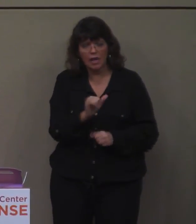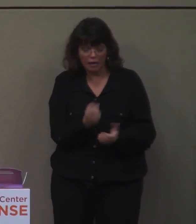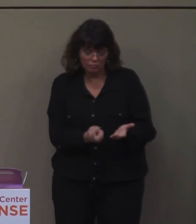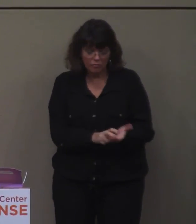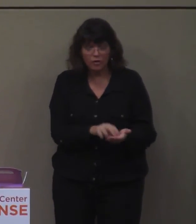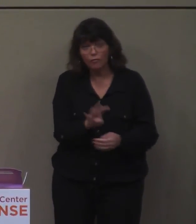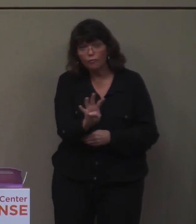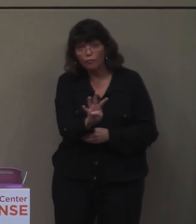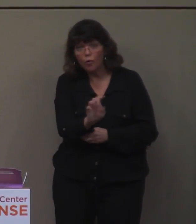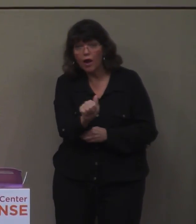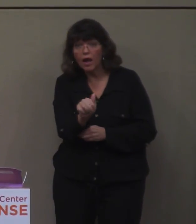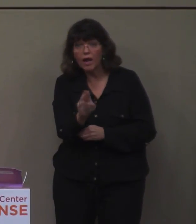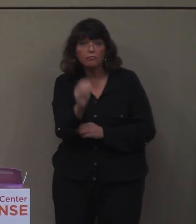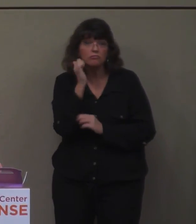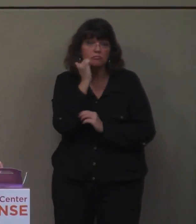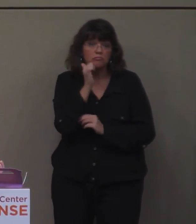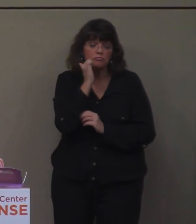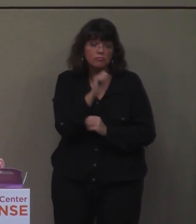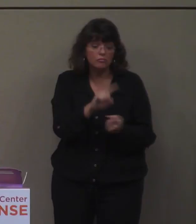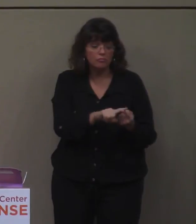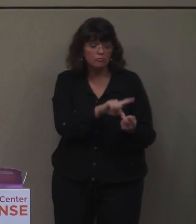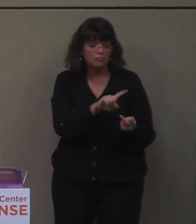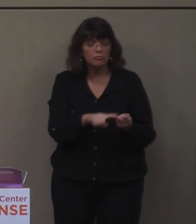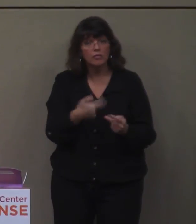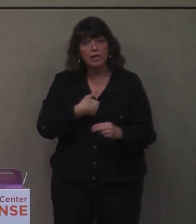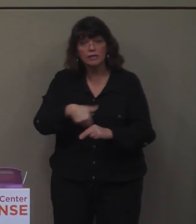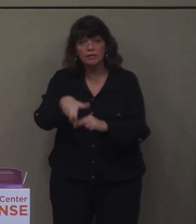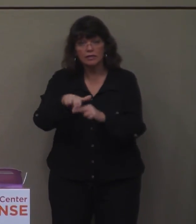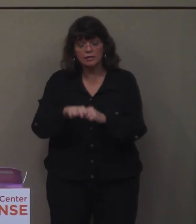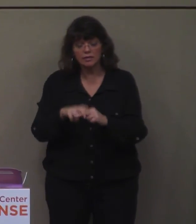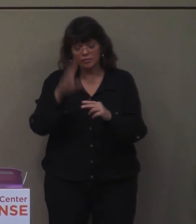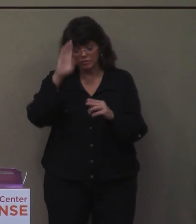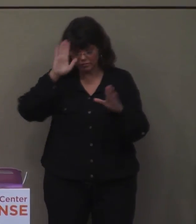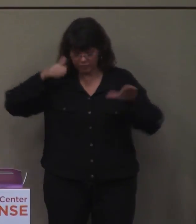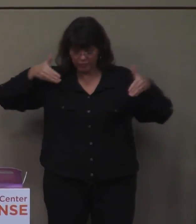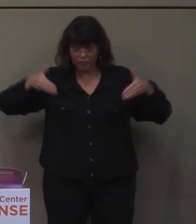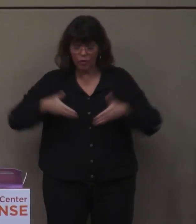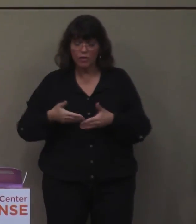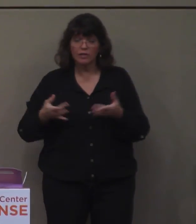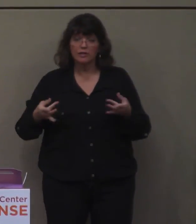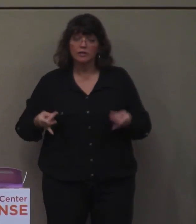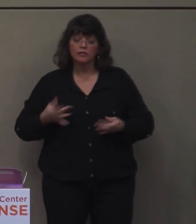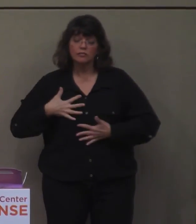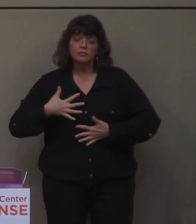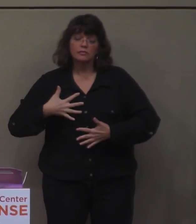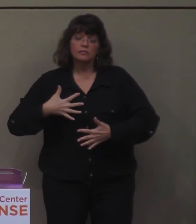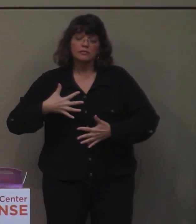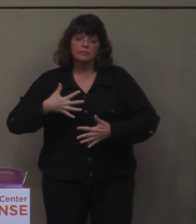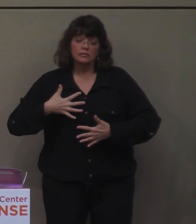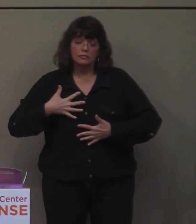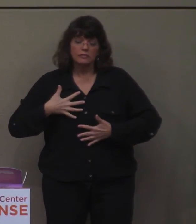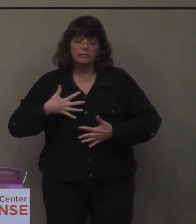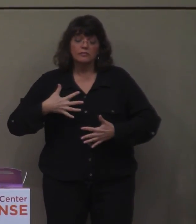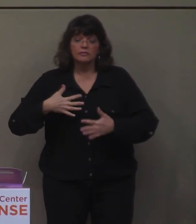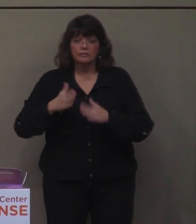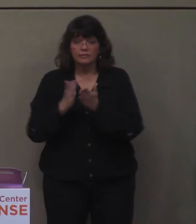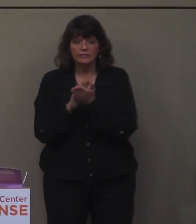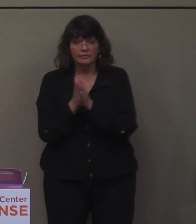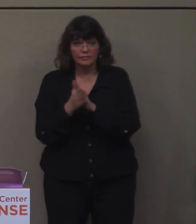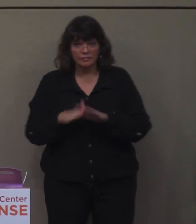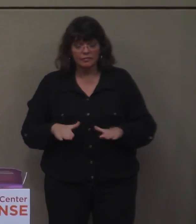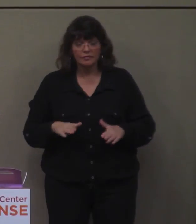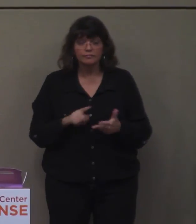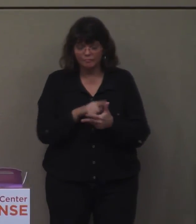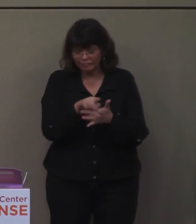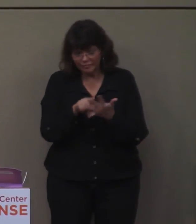journal. Before I get into my work for the day, I'm still keeping on track with meal planning and eating right, and I want to encourage everyone to do